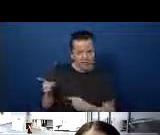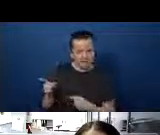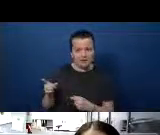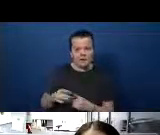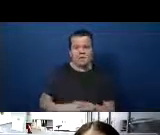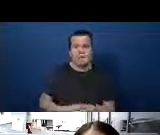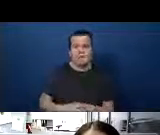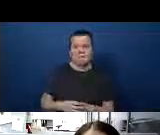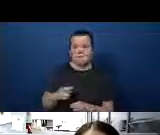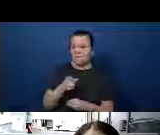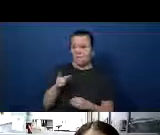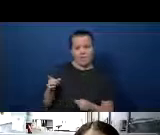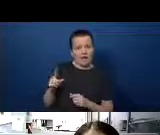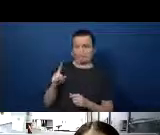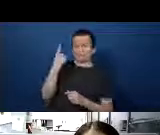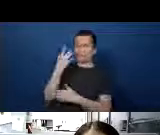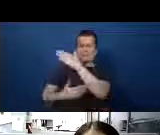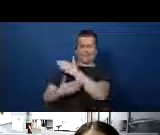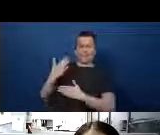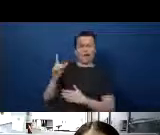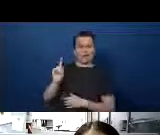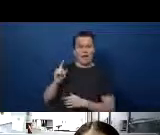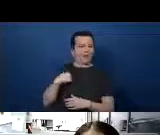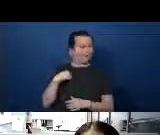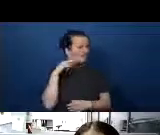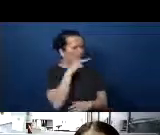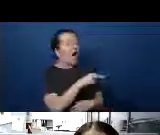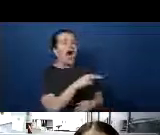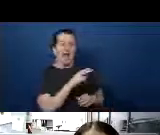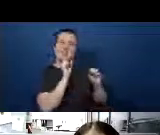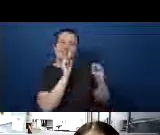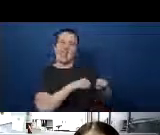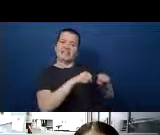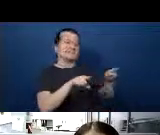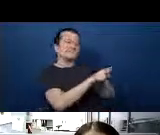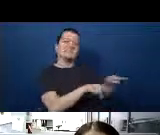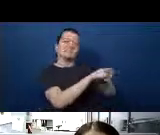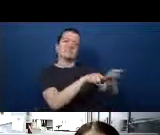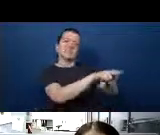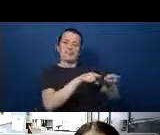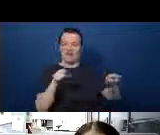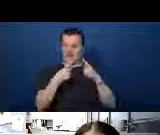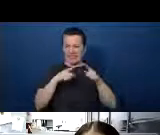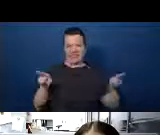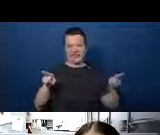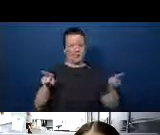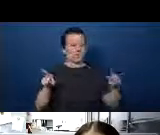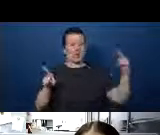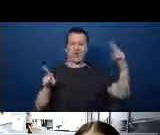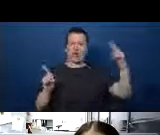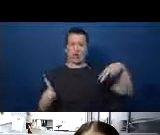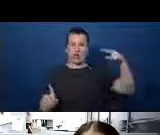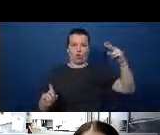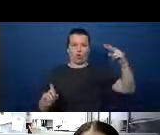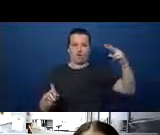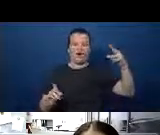but is a product of ableism within the education system and school environment in which disabled body and